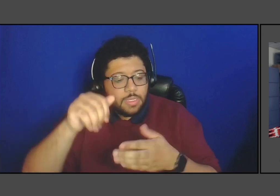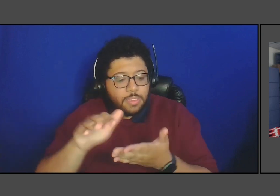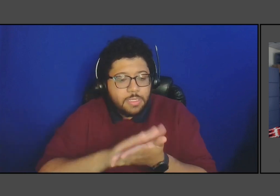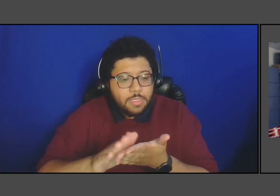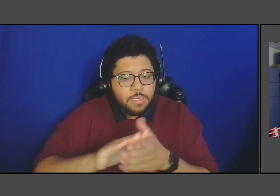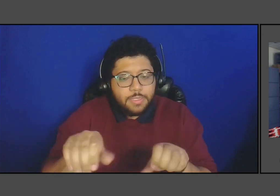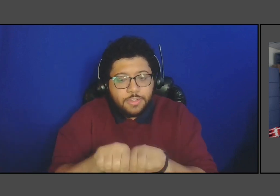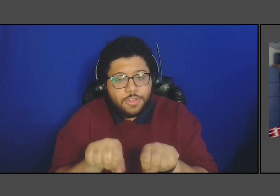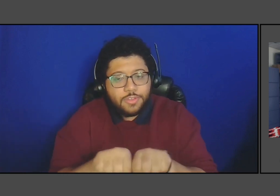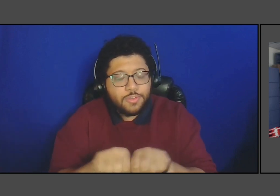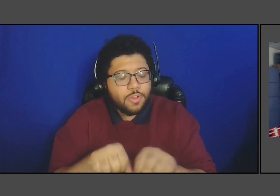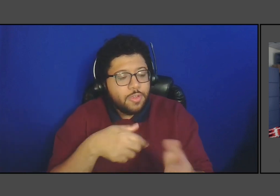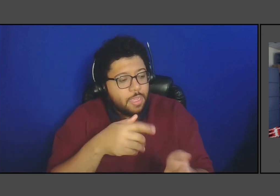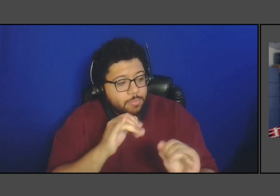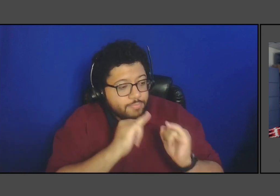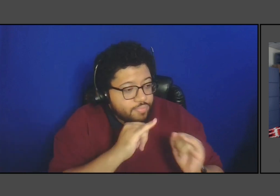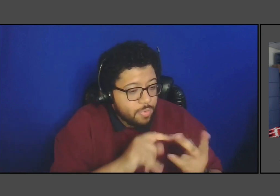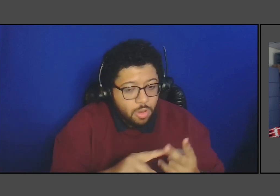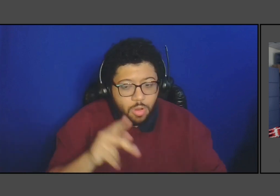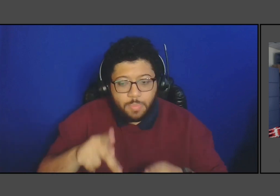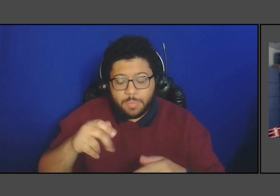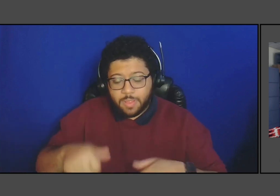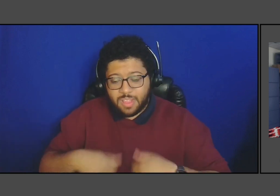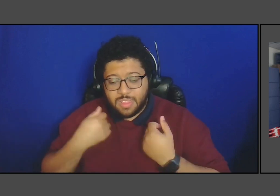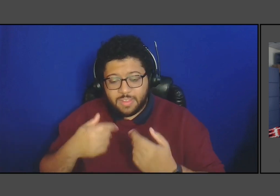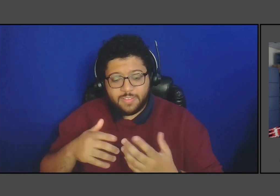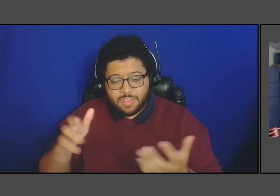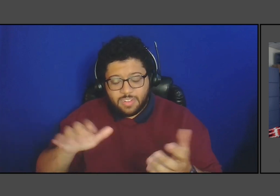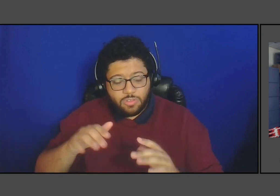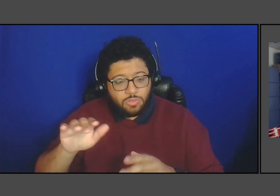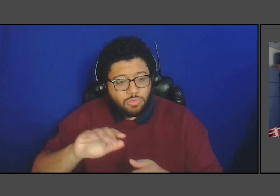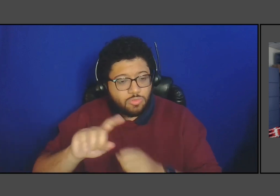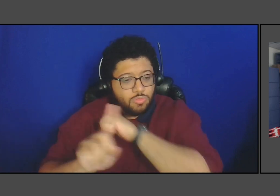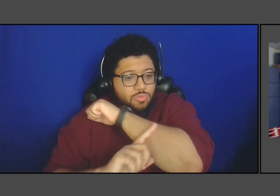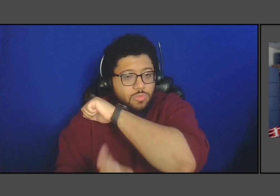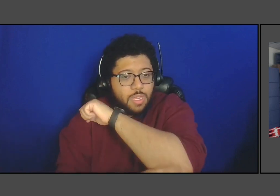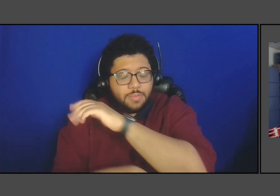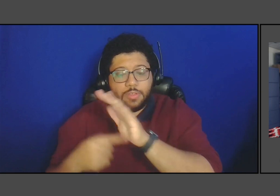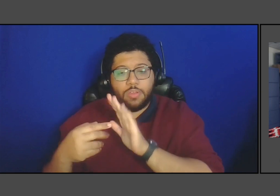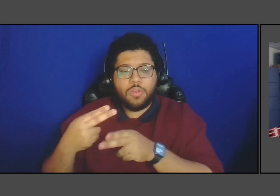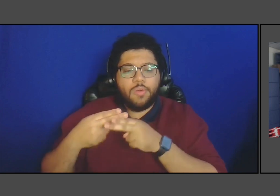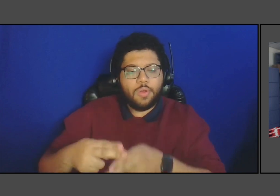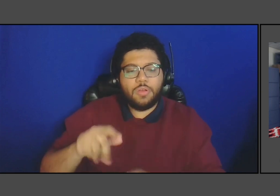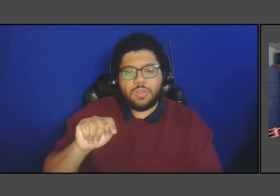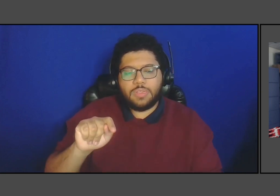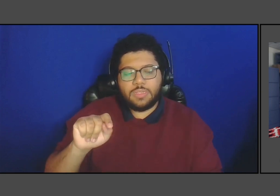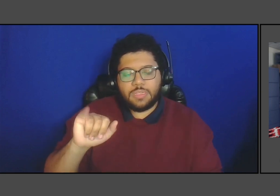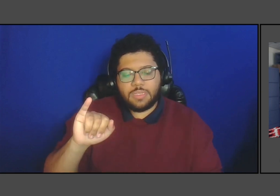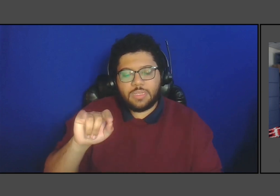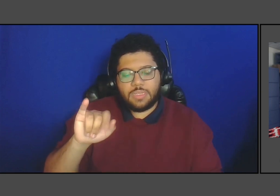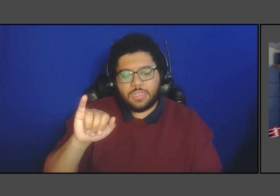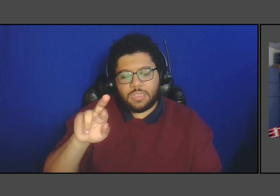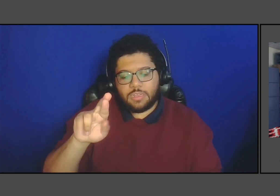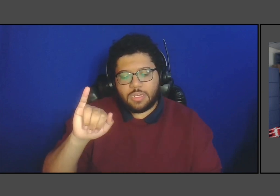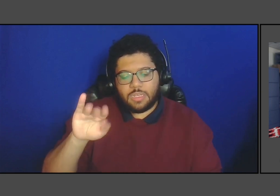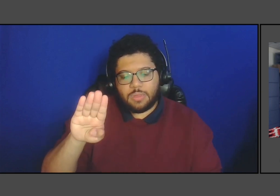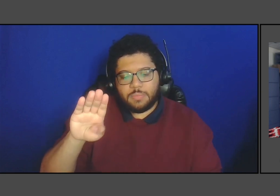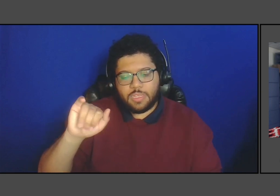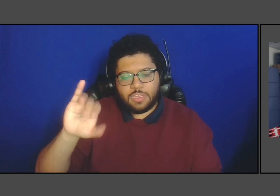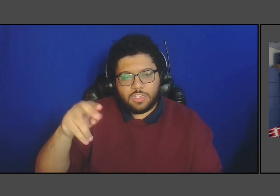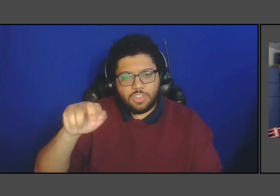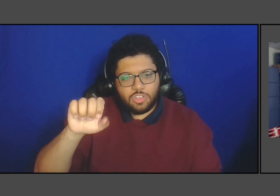in their houses, or they worked and they were called the tiribichis, and they would collect and make their living off the dumps,